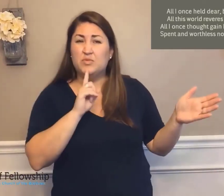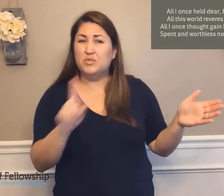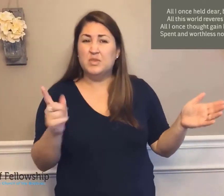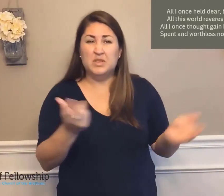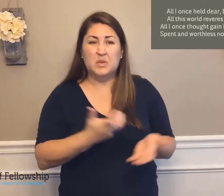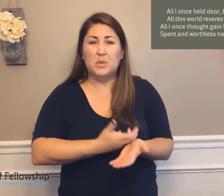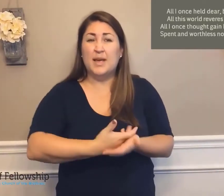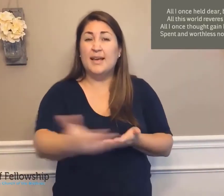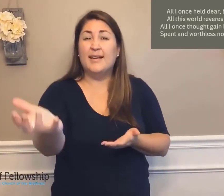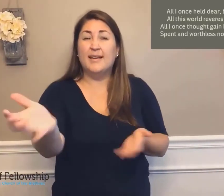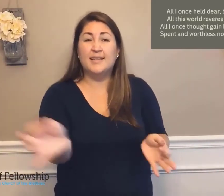spent and